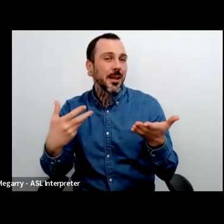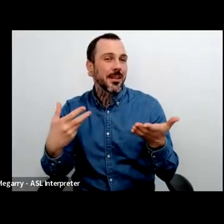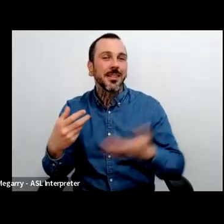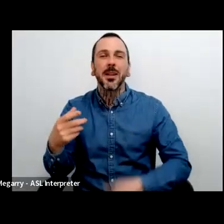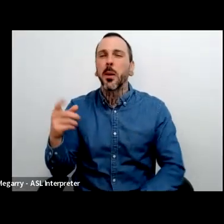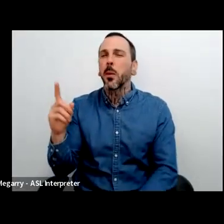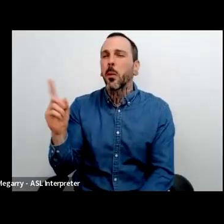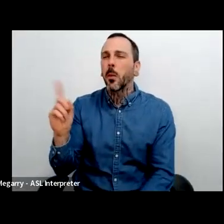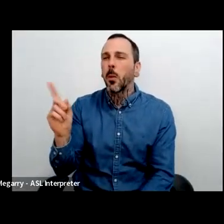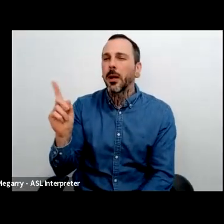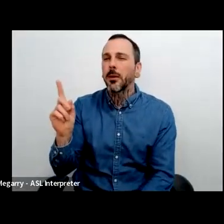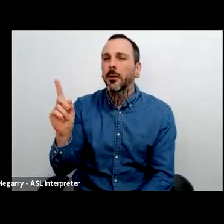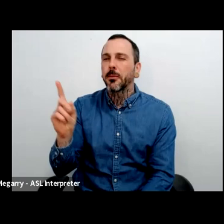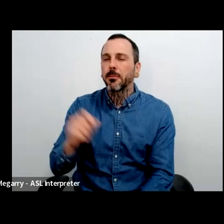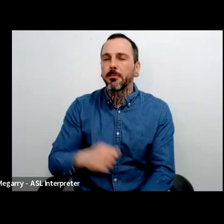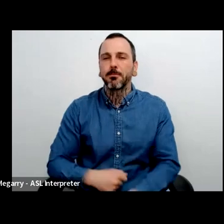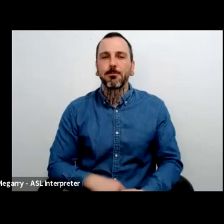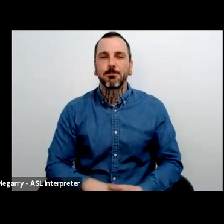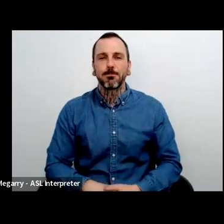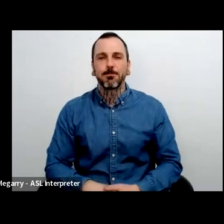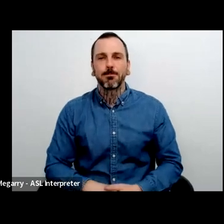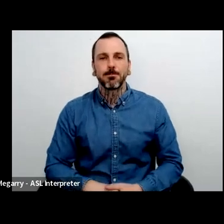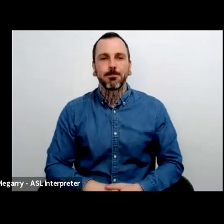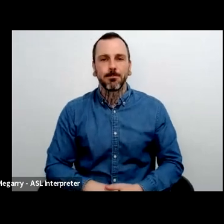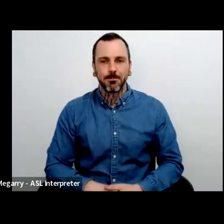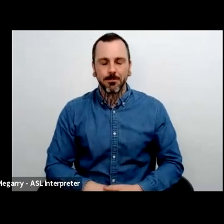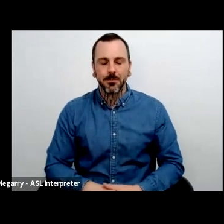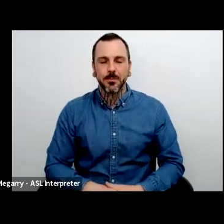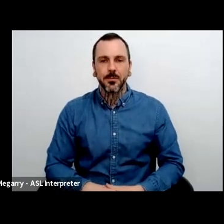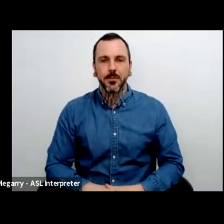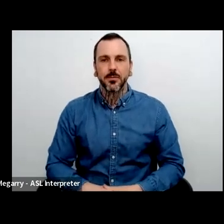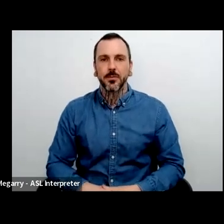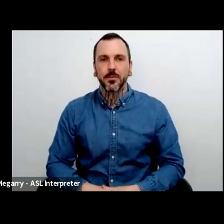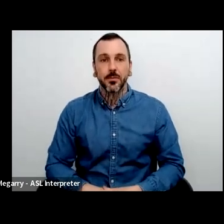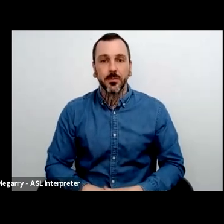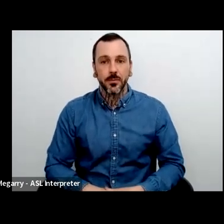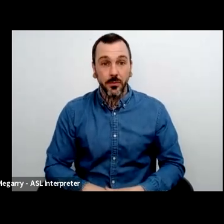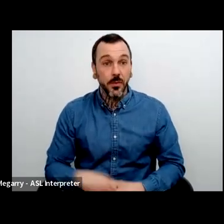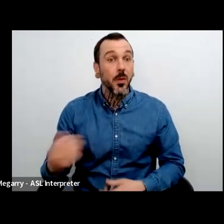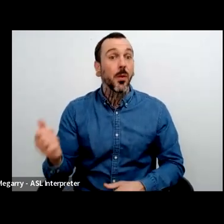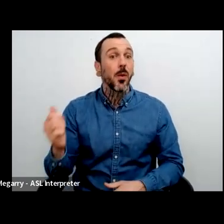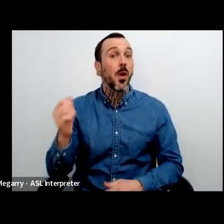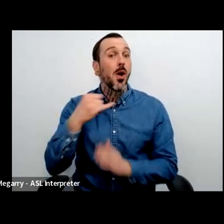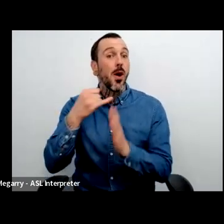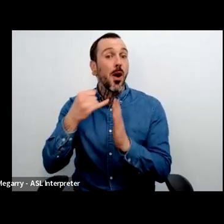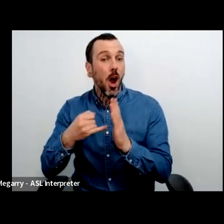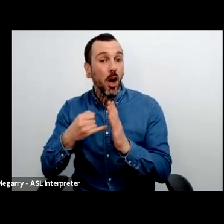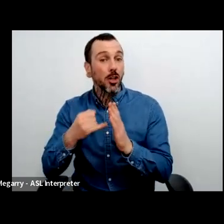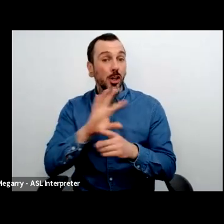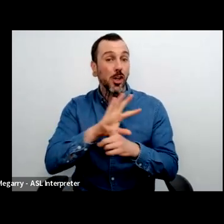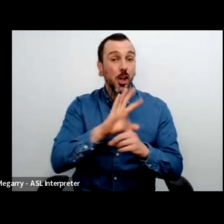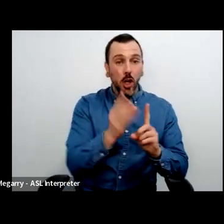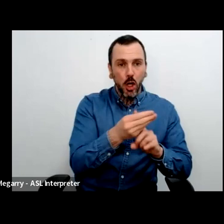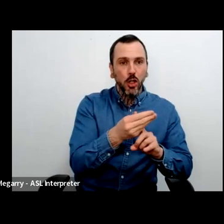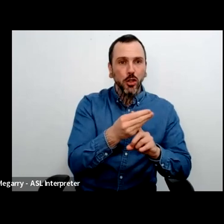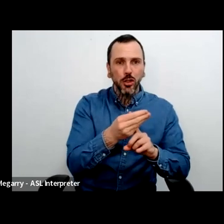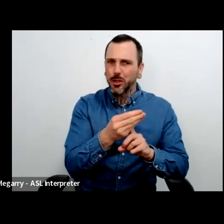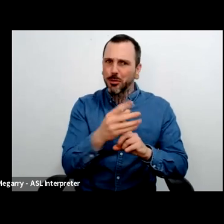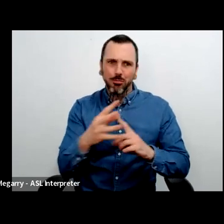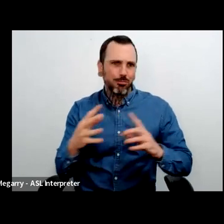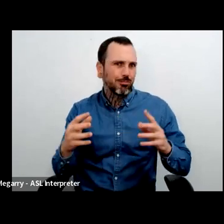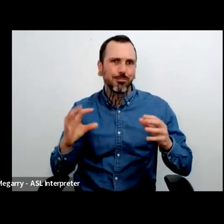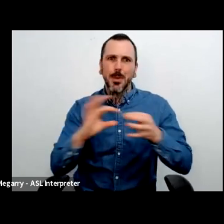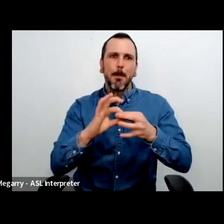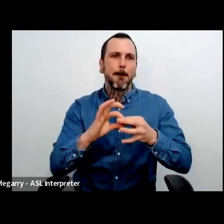that for people, the arts is culture, and that happens, cultures across